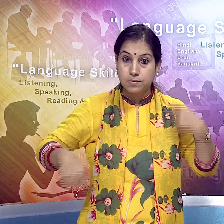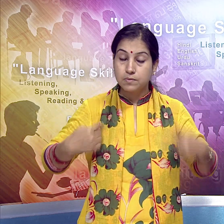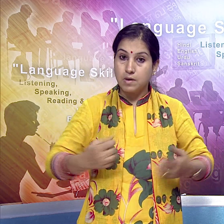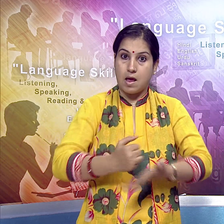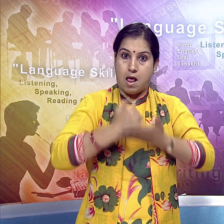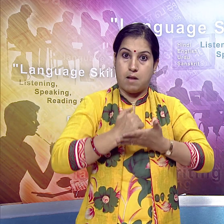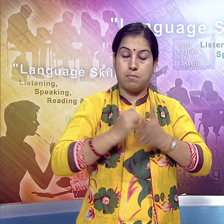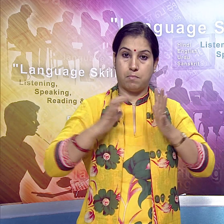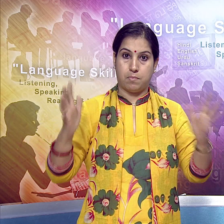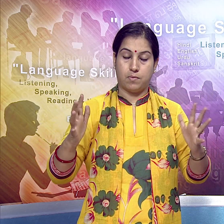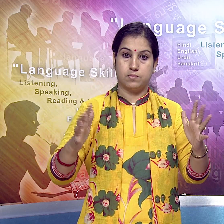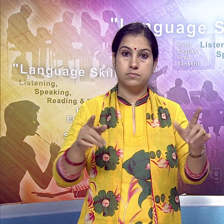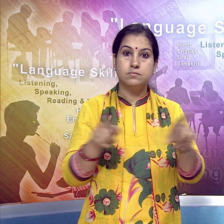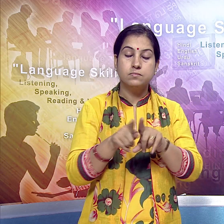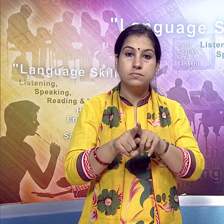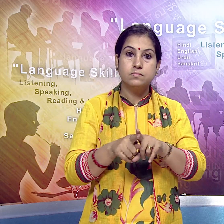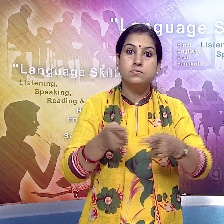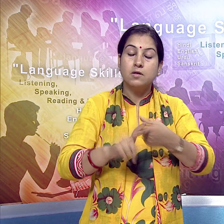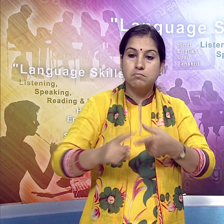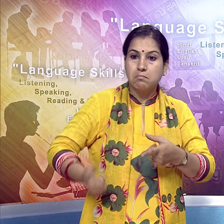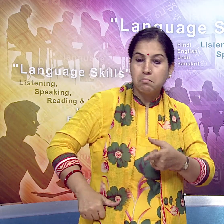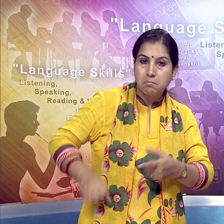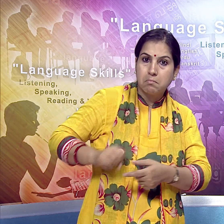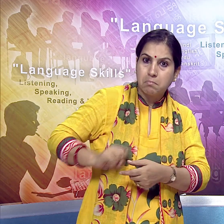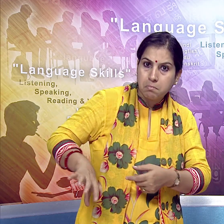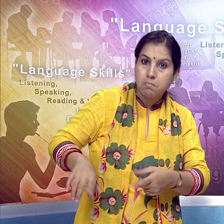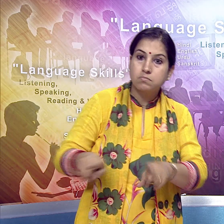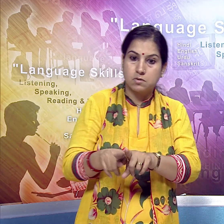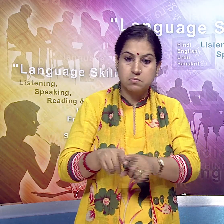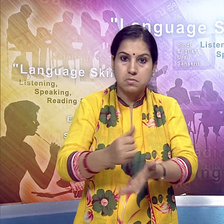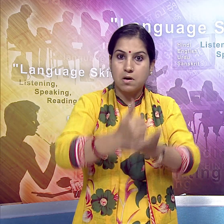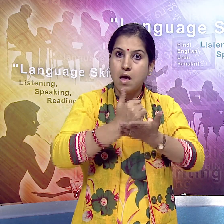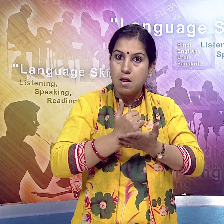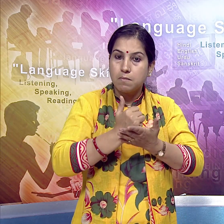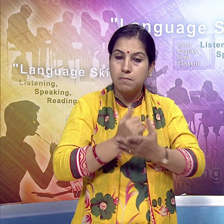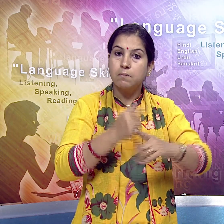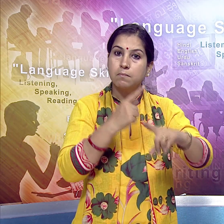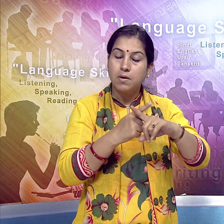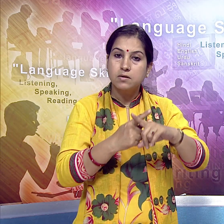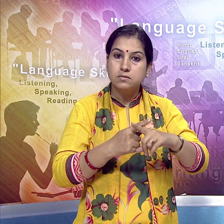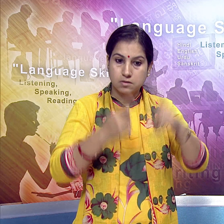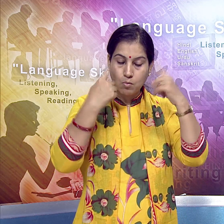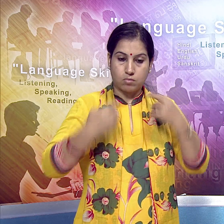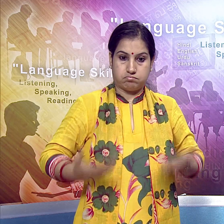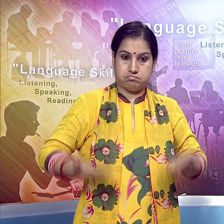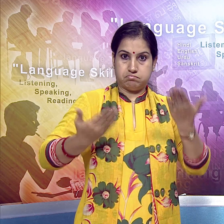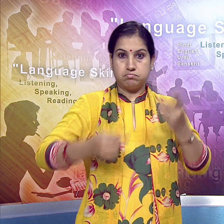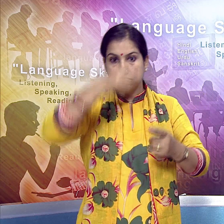It helps in excretion of waste materials and helps to maintain the body temperature.